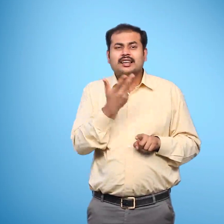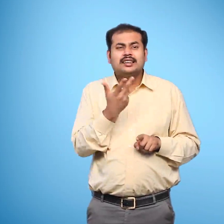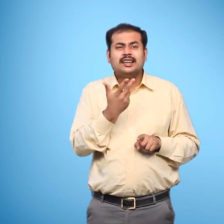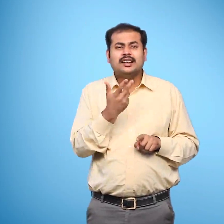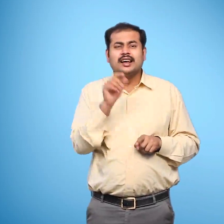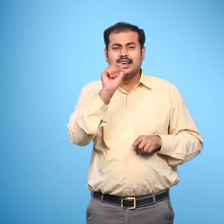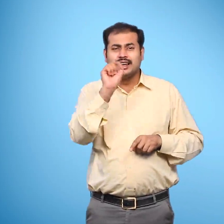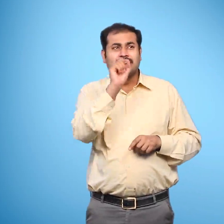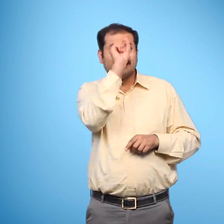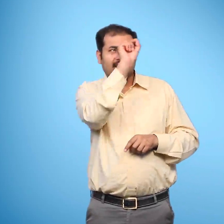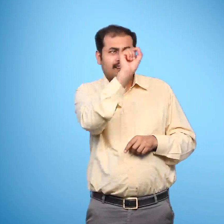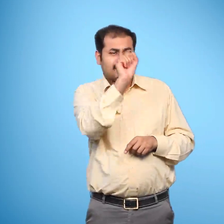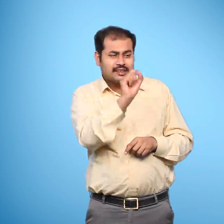something is written.